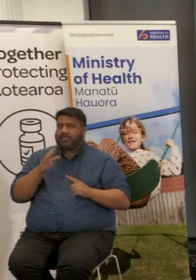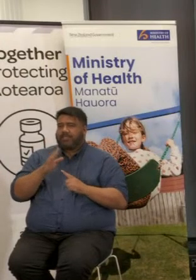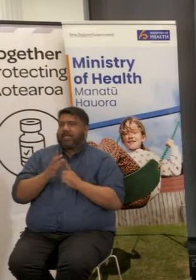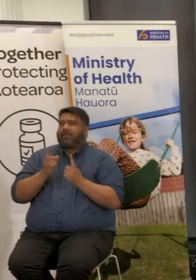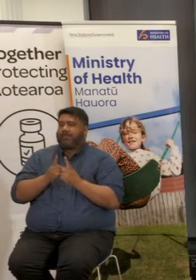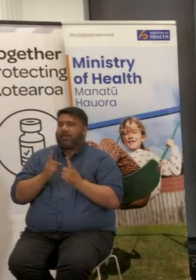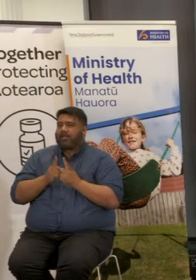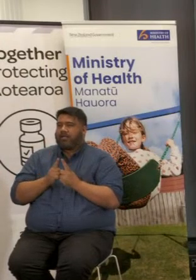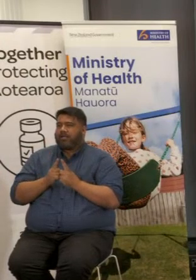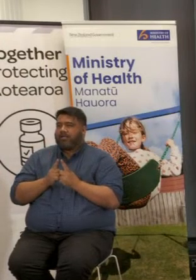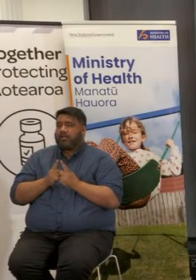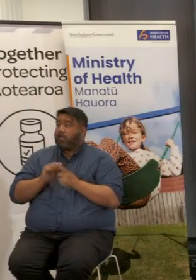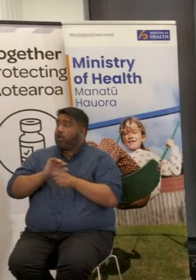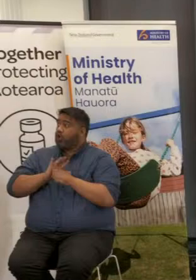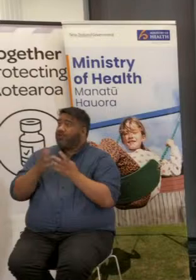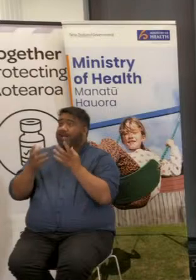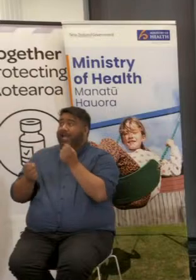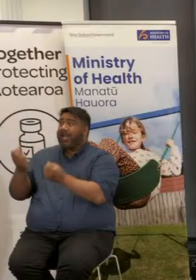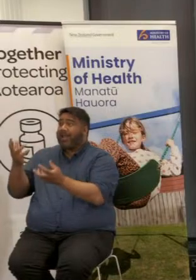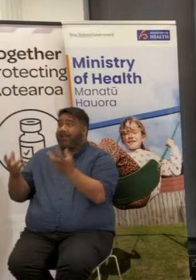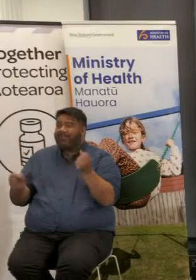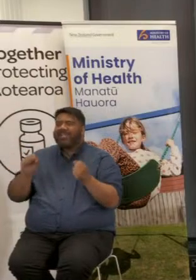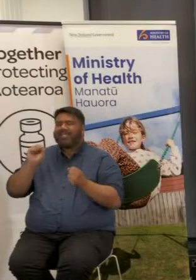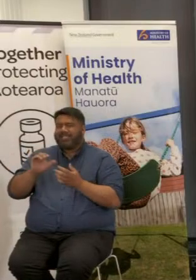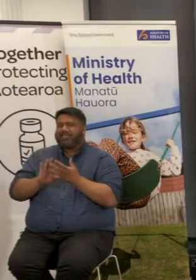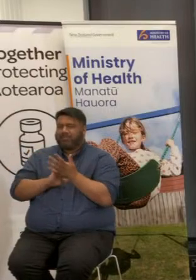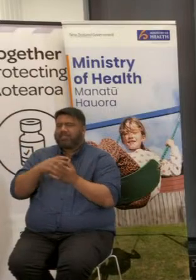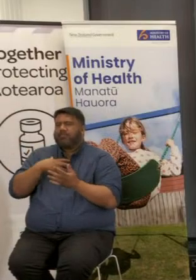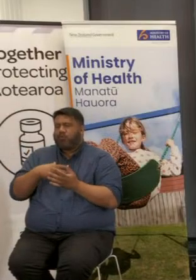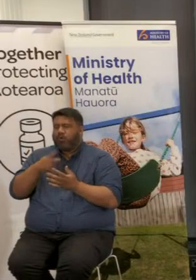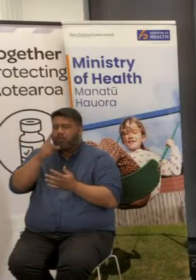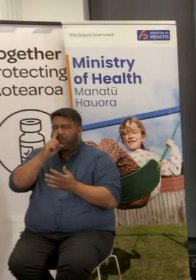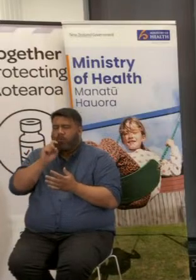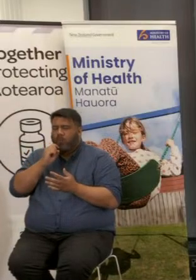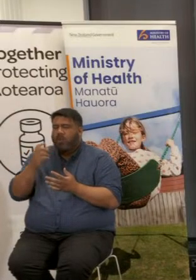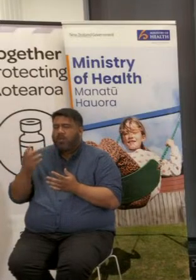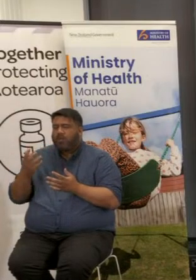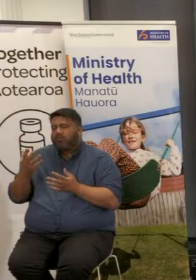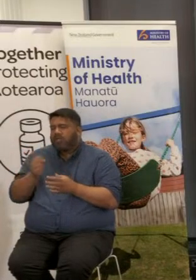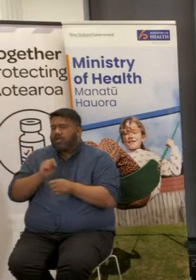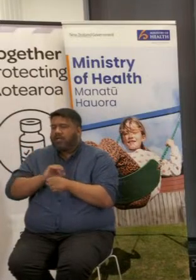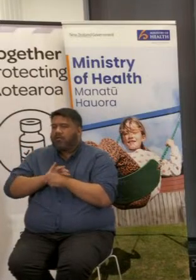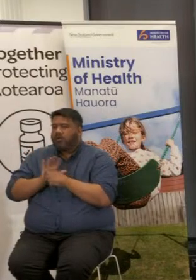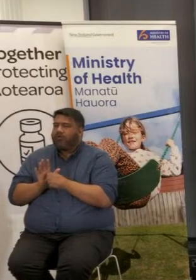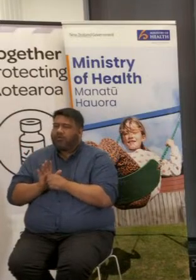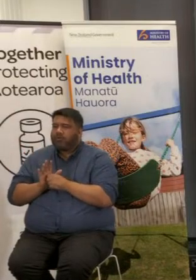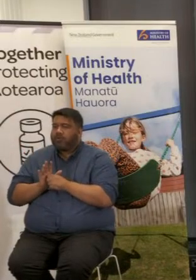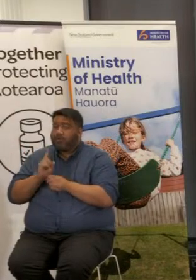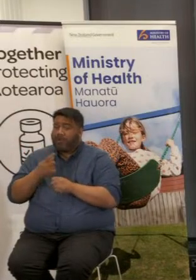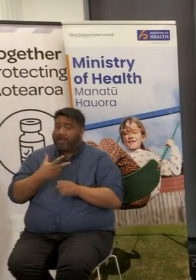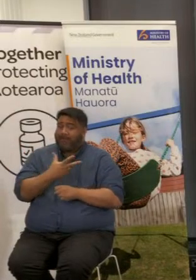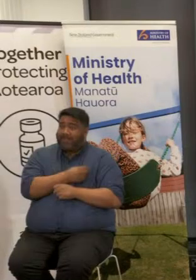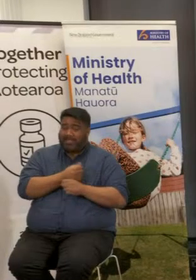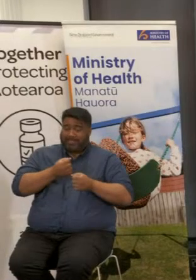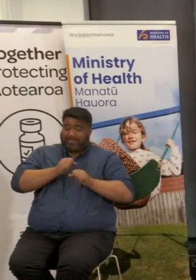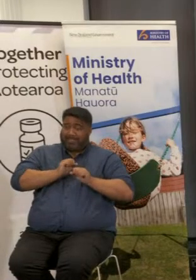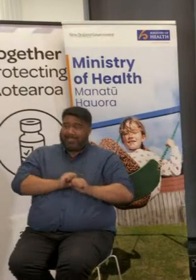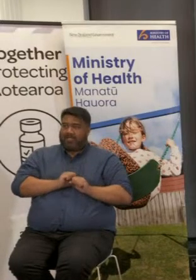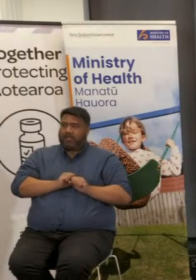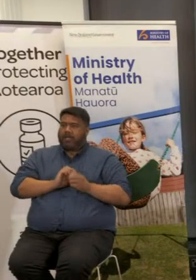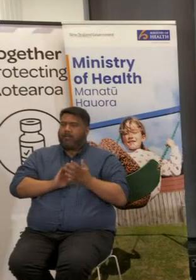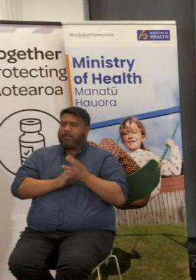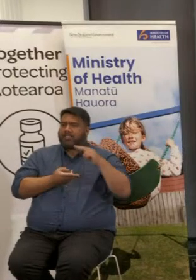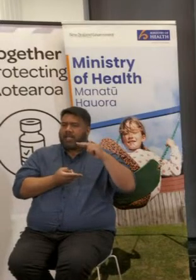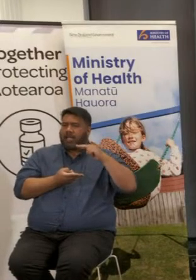not only does vaccination greatly reduce the likelihood someone will be a symptomatic case, it has